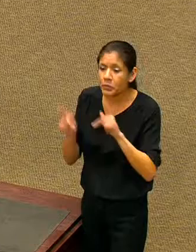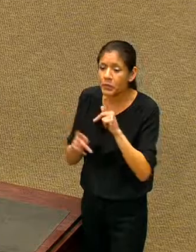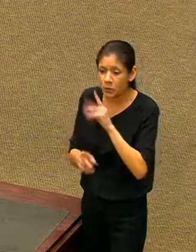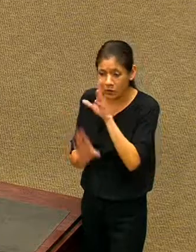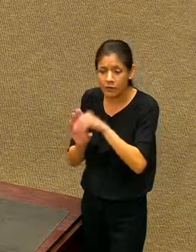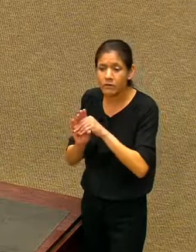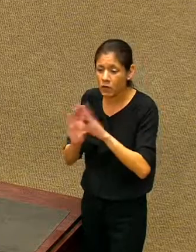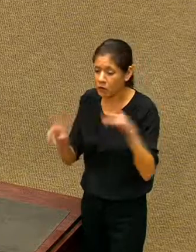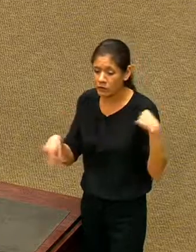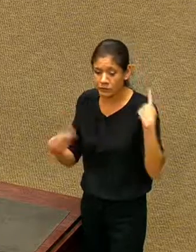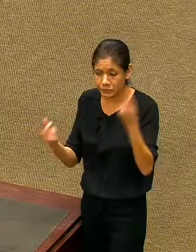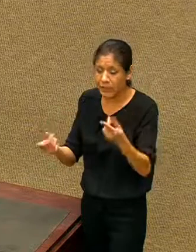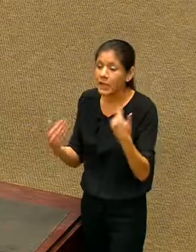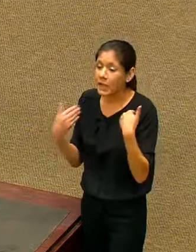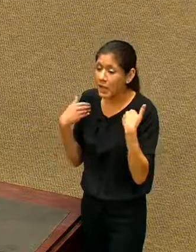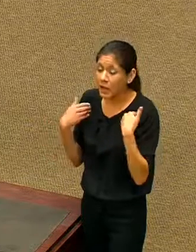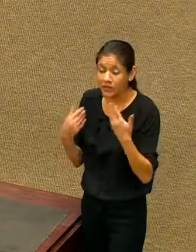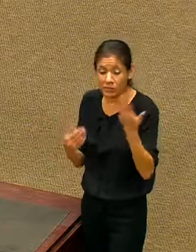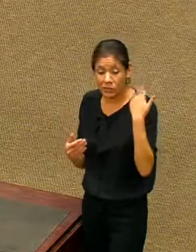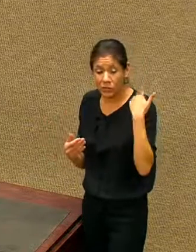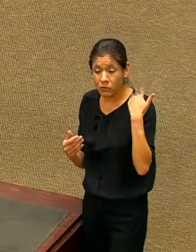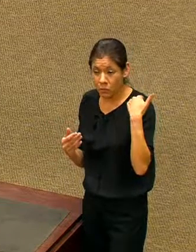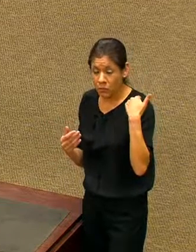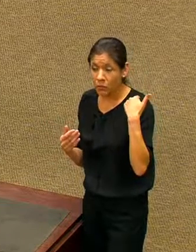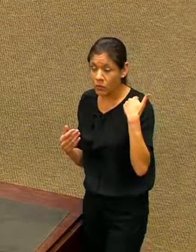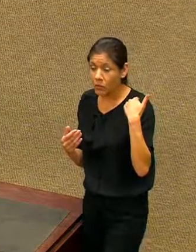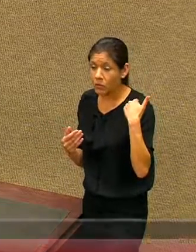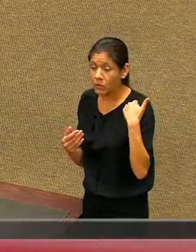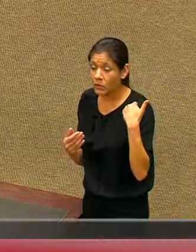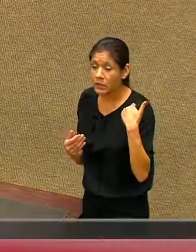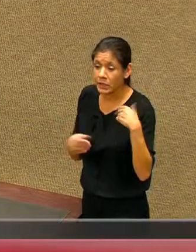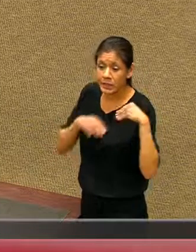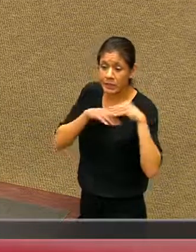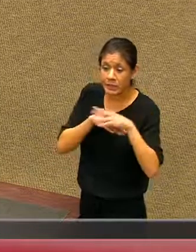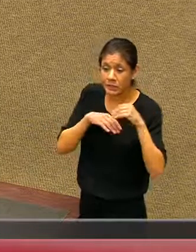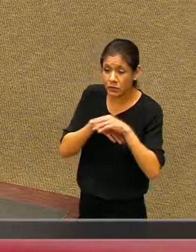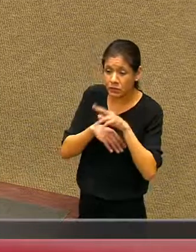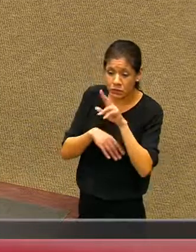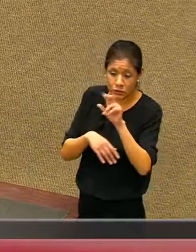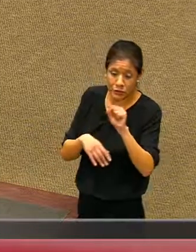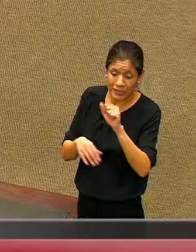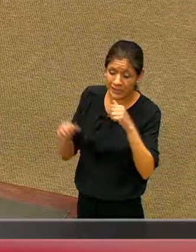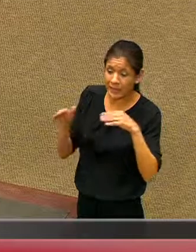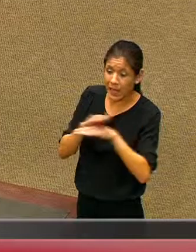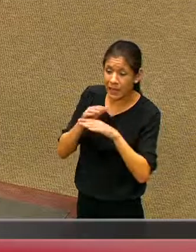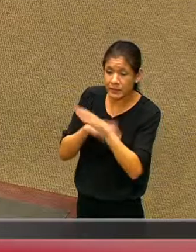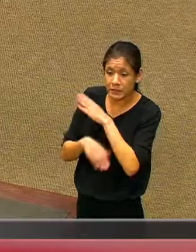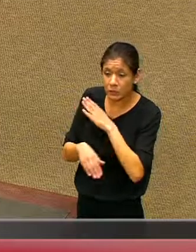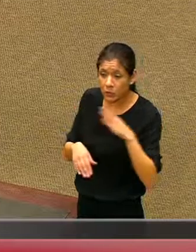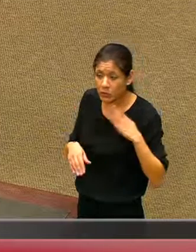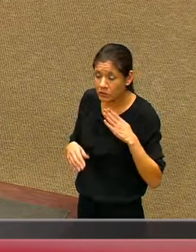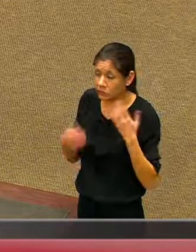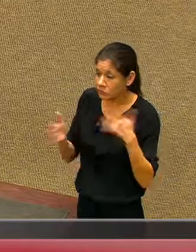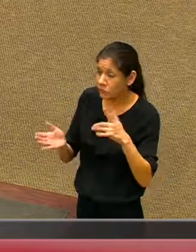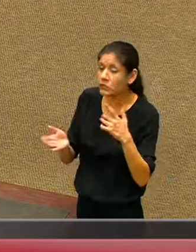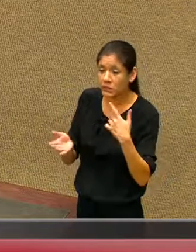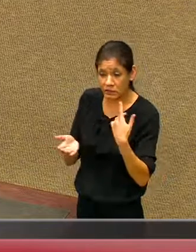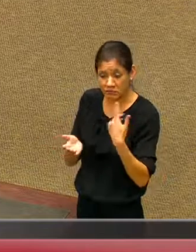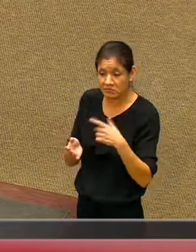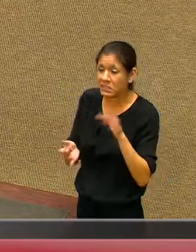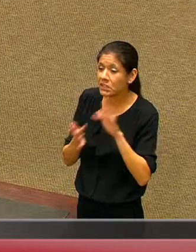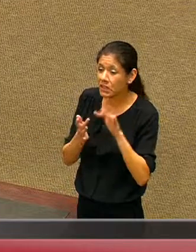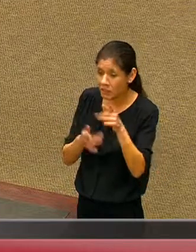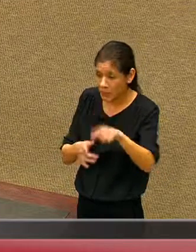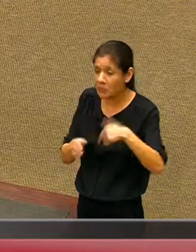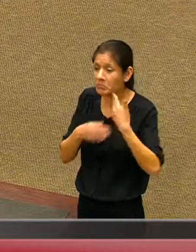whole. We have in the past consulted the U.S. Access Board. We talk to them regularly. But